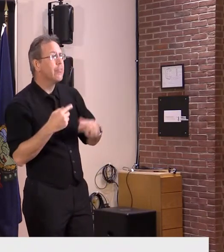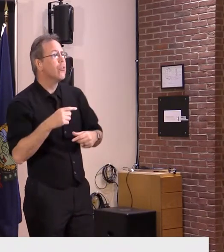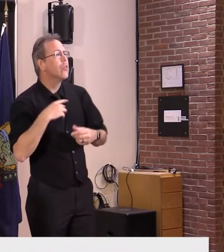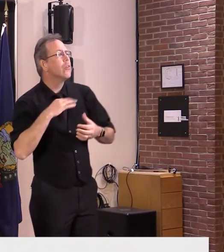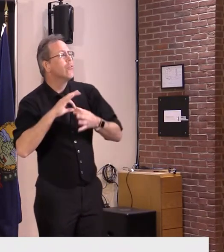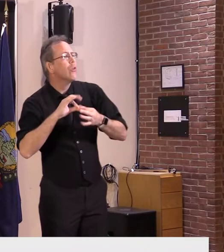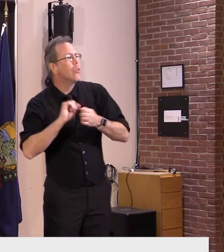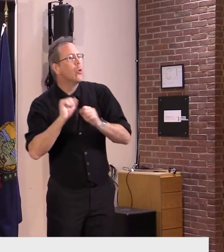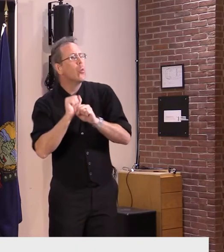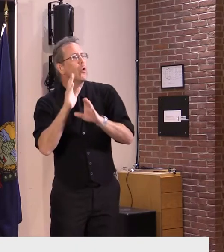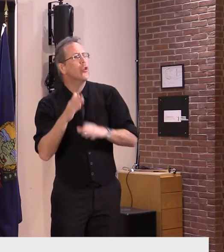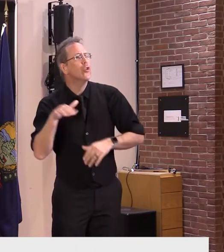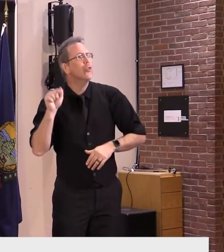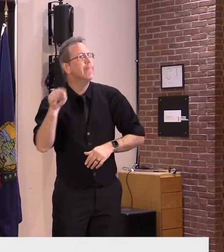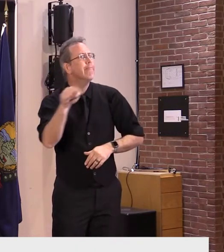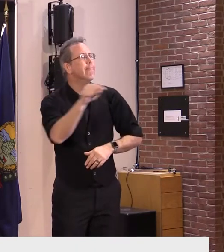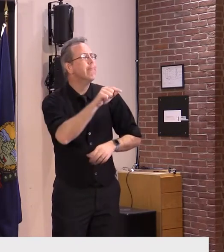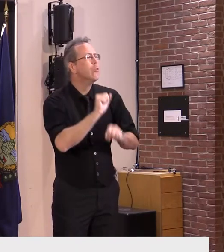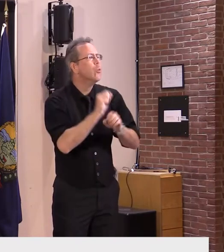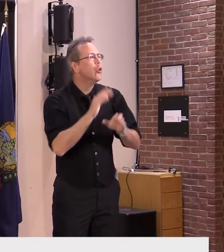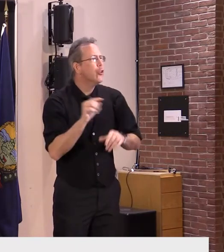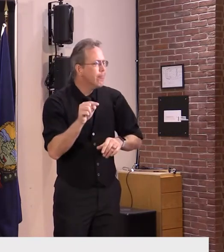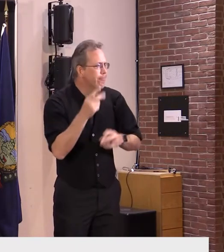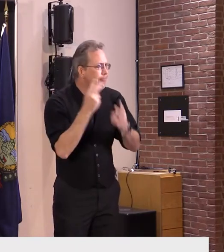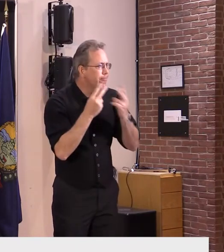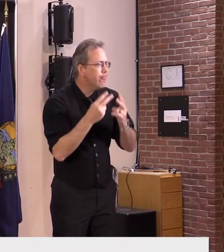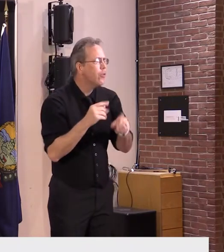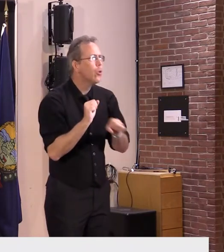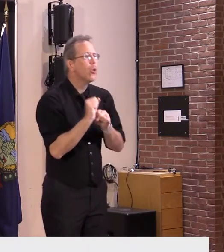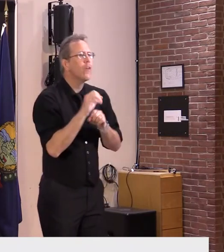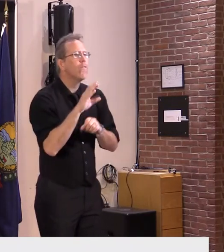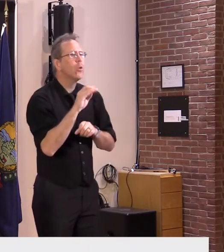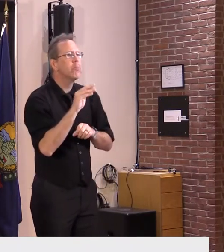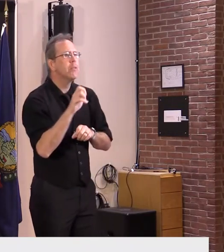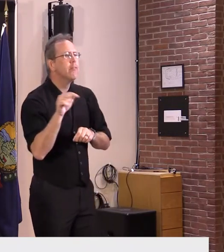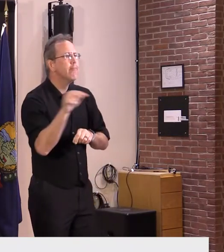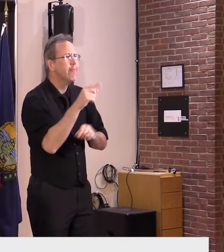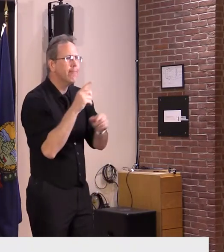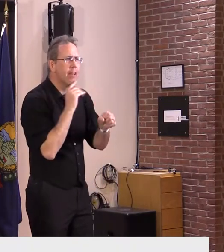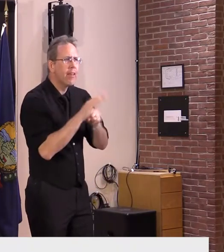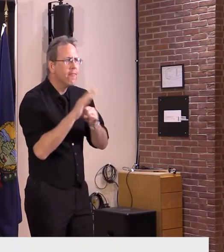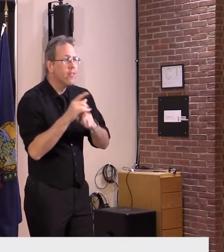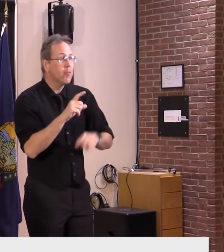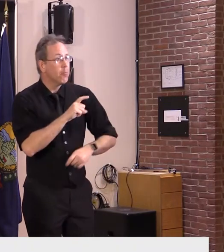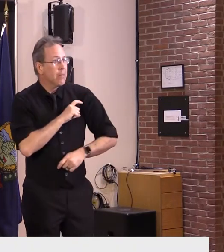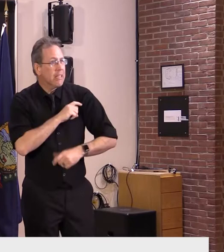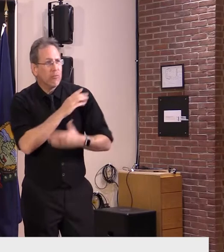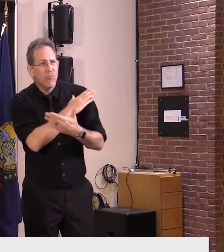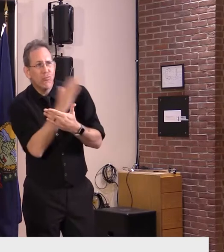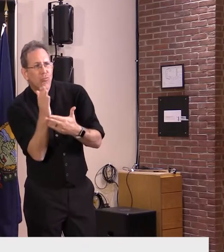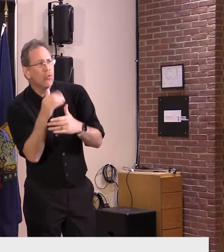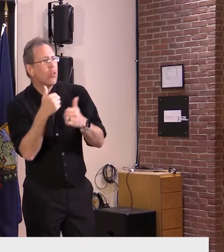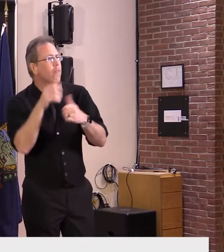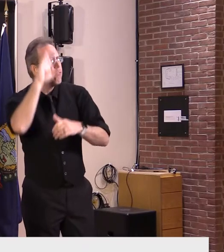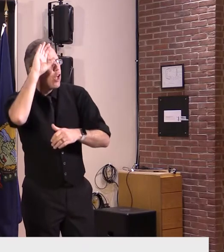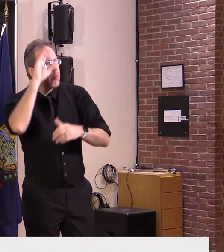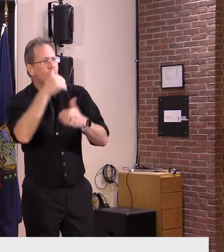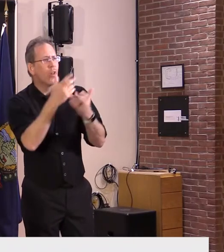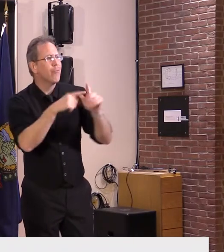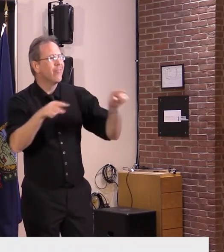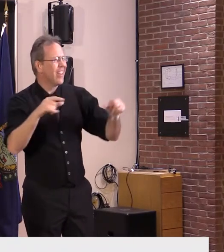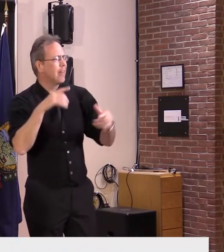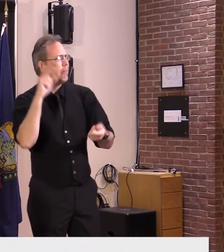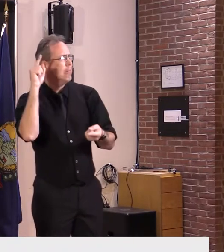workforce, and that goes it's across all sectors, and that goes for law enforcement as well. And